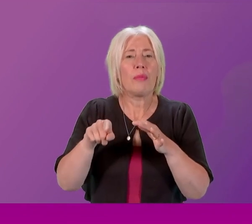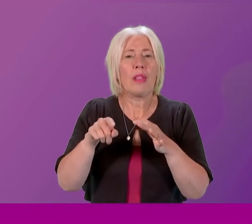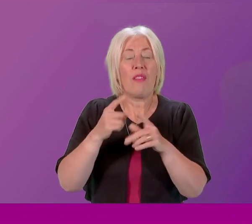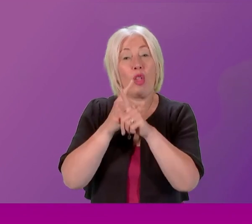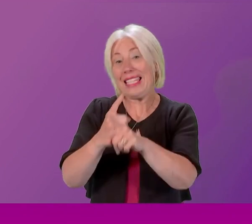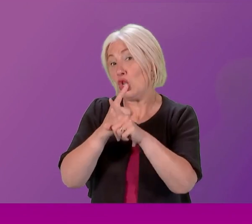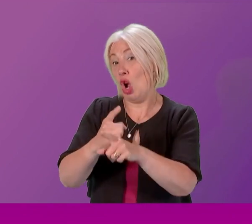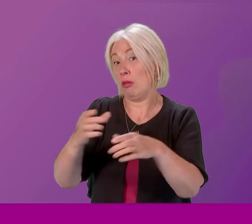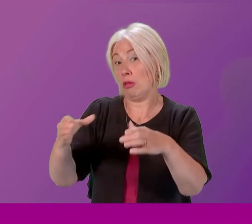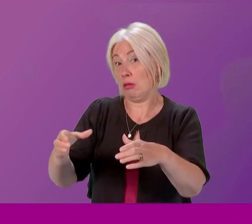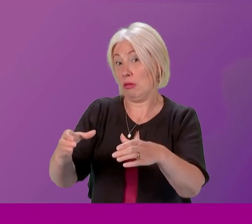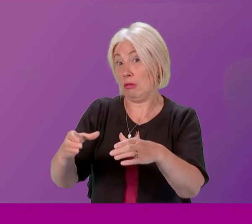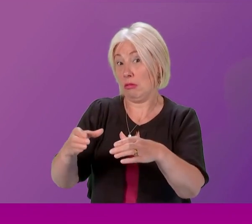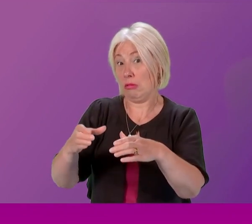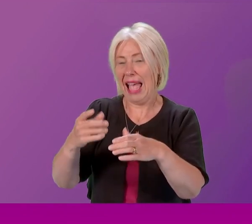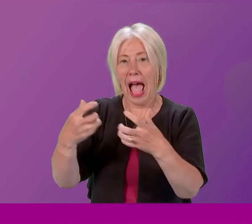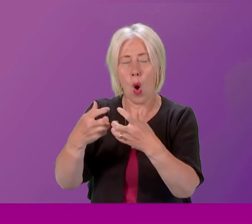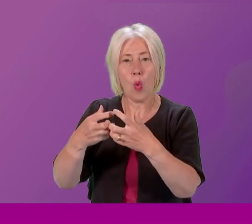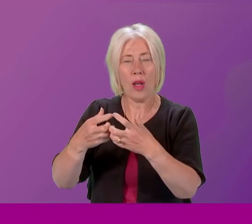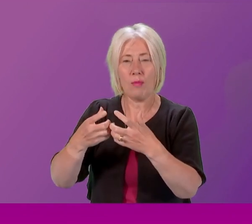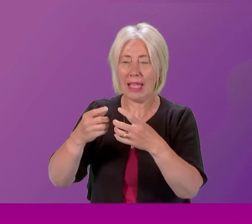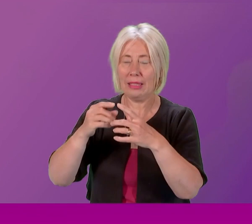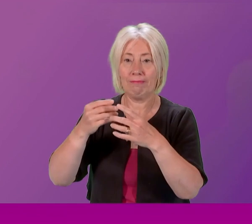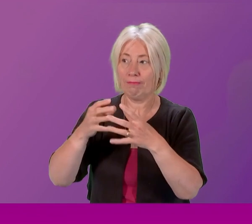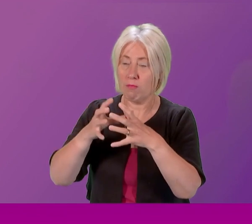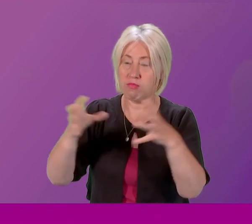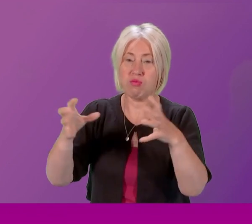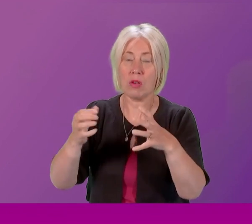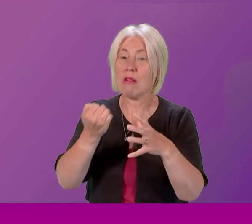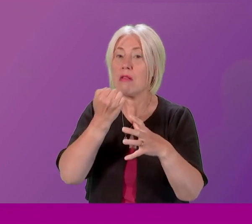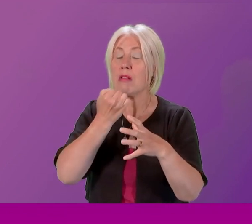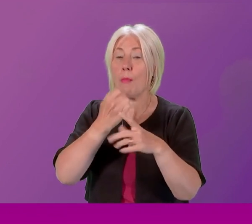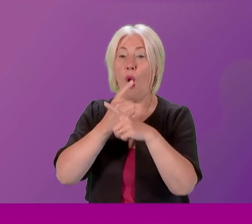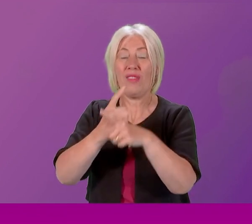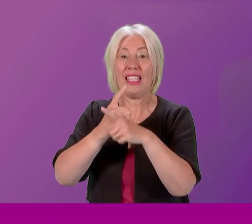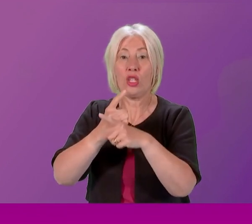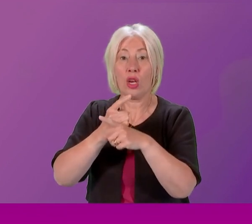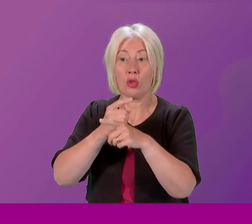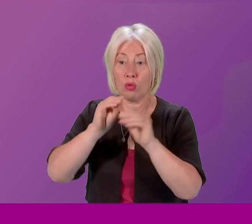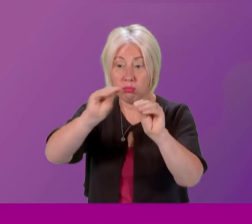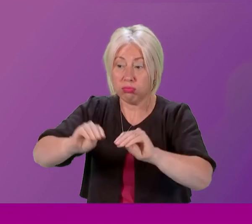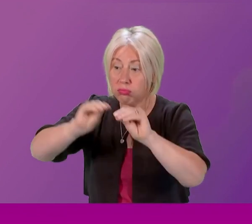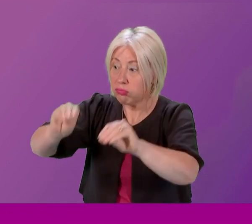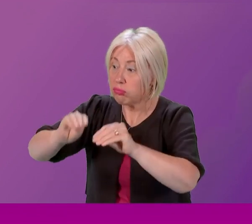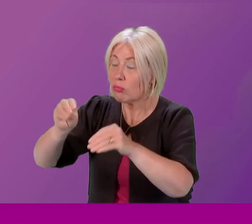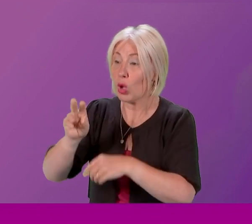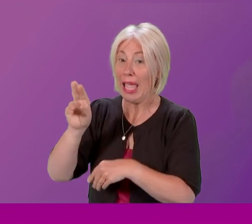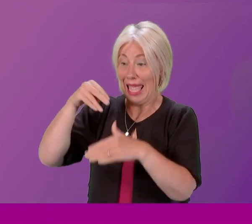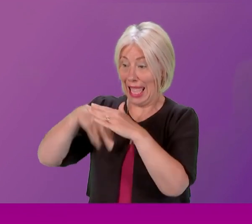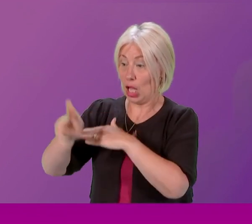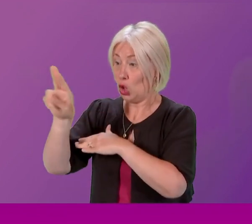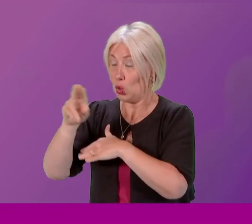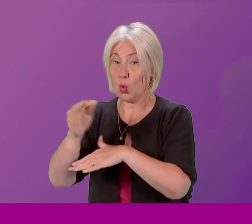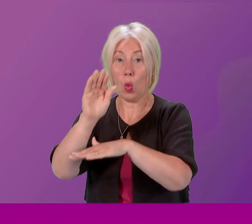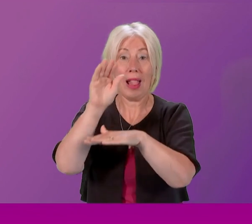the teaching profession that is able to deliver the instrumental tuition both in schools and probably out with schools as